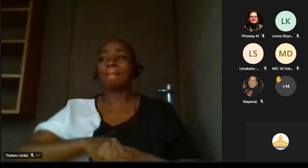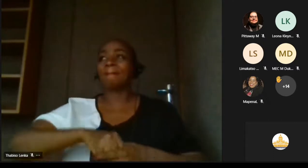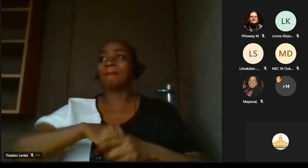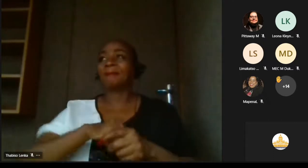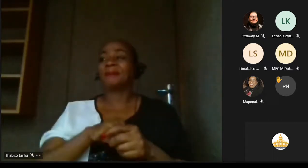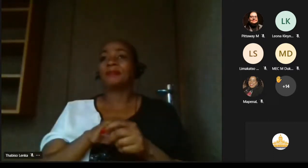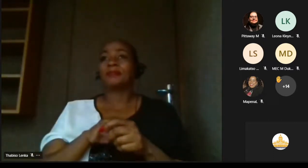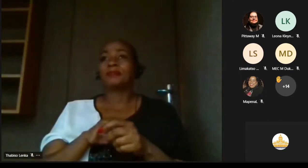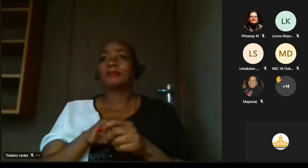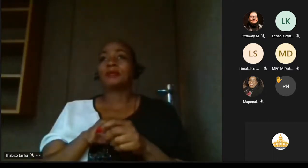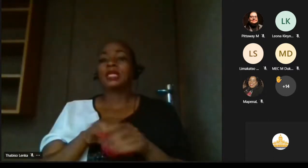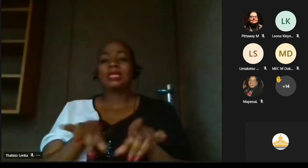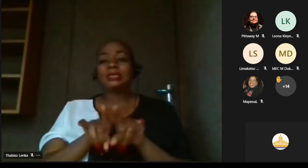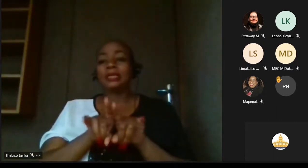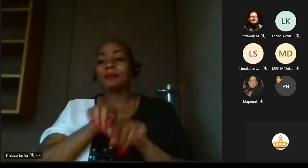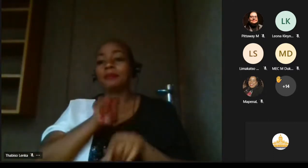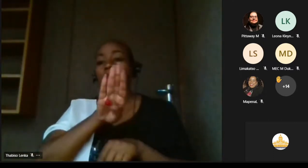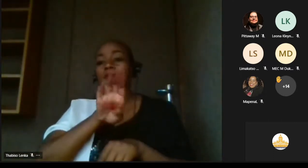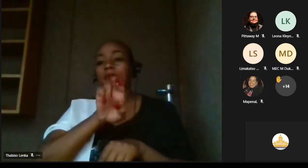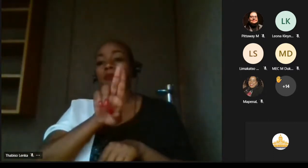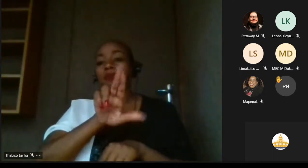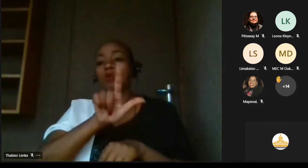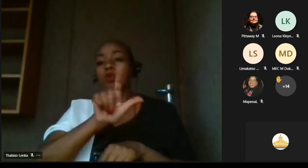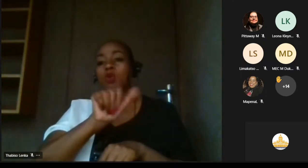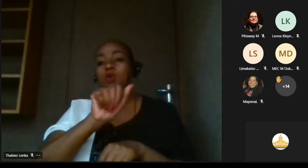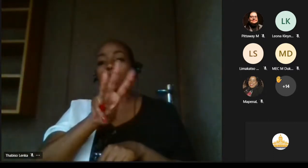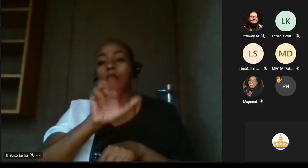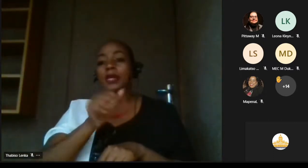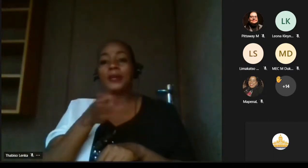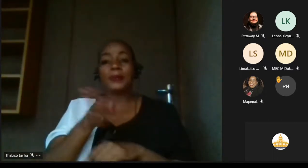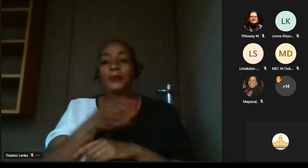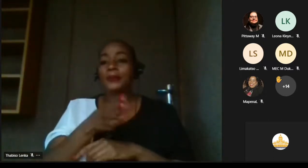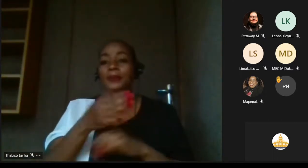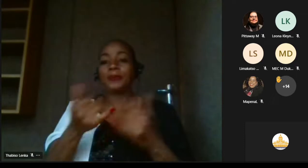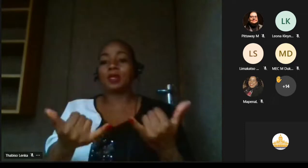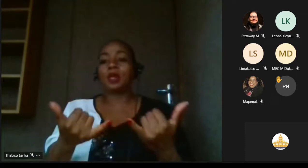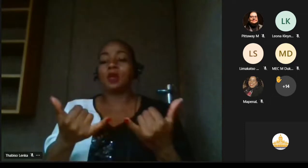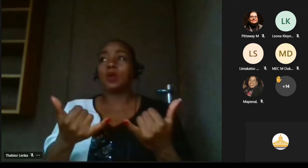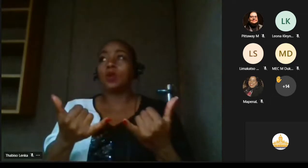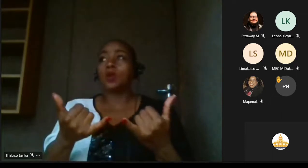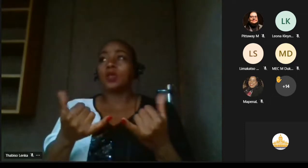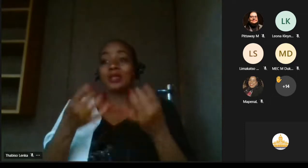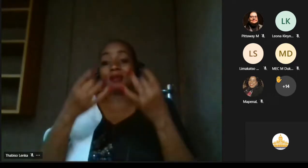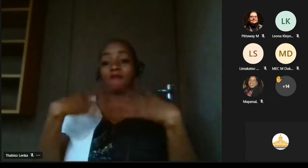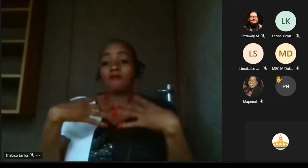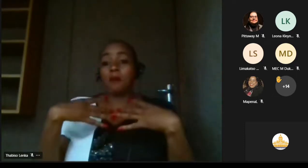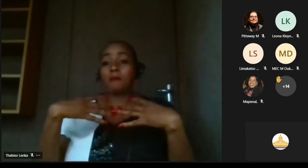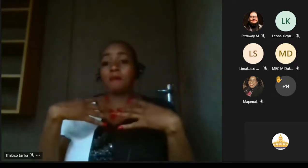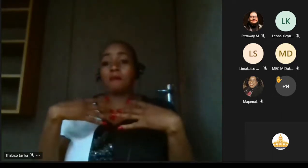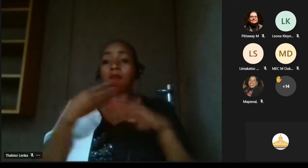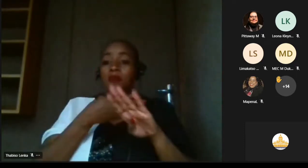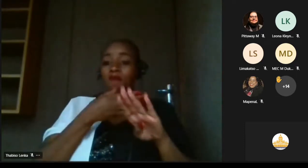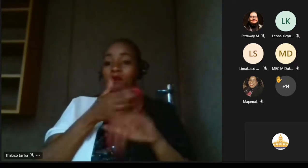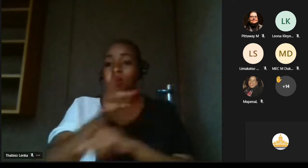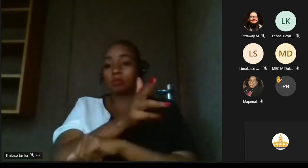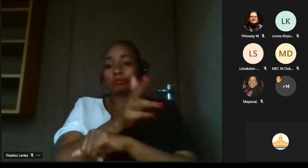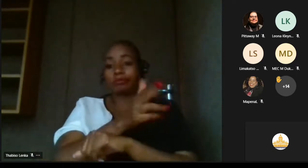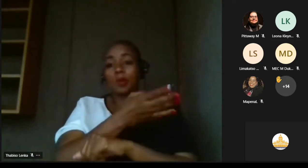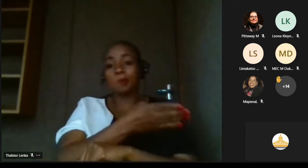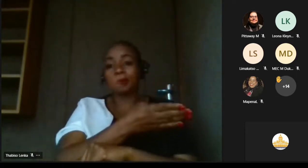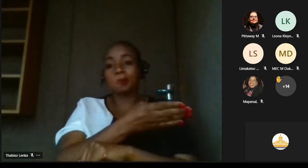that Honorable MEC Bulana is not there. I was told that he's present in the virtual